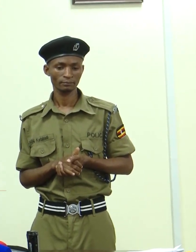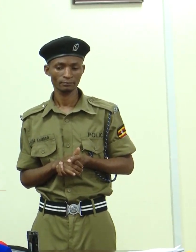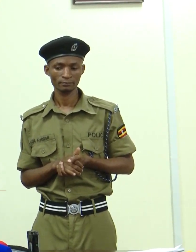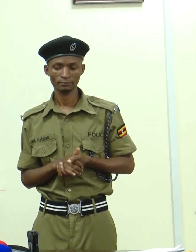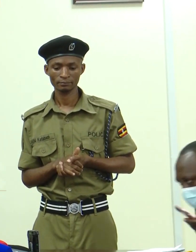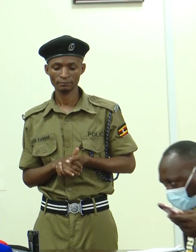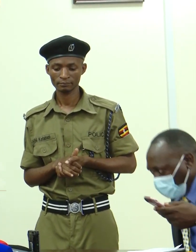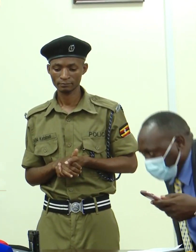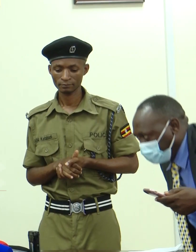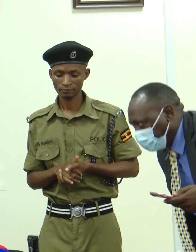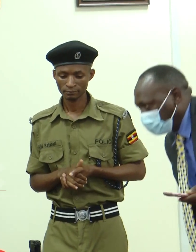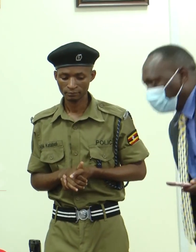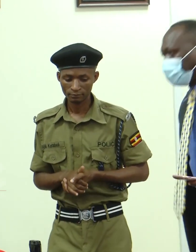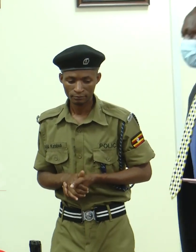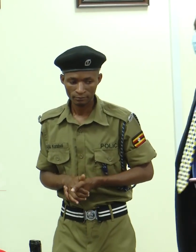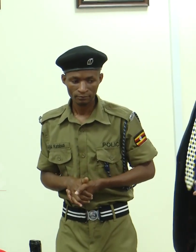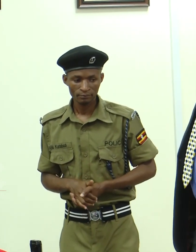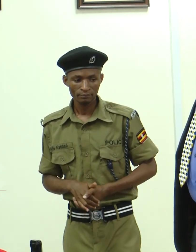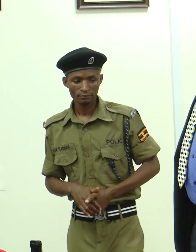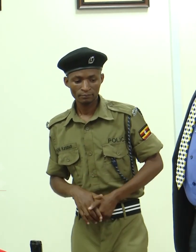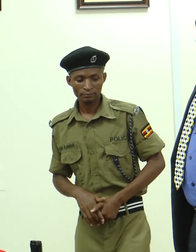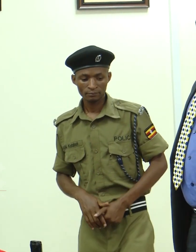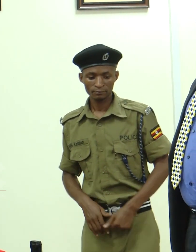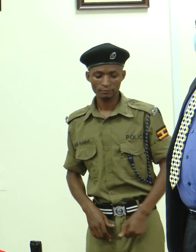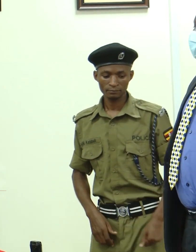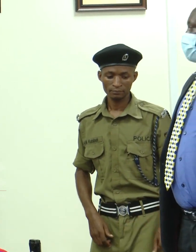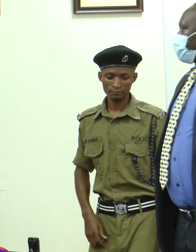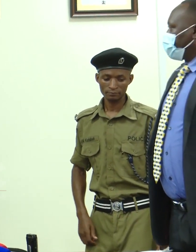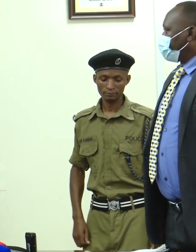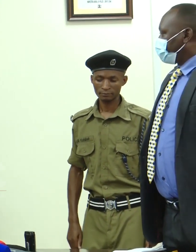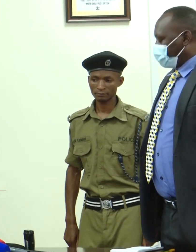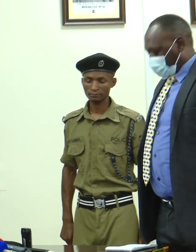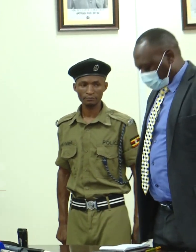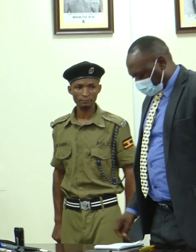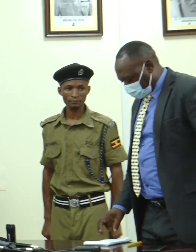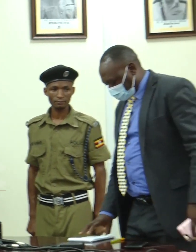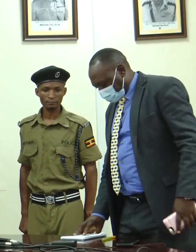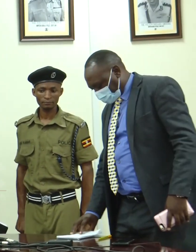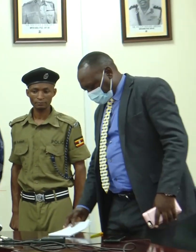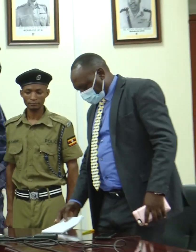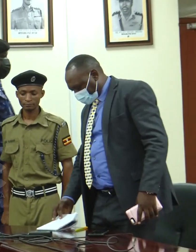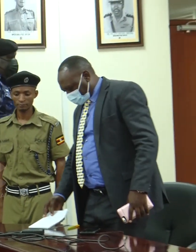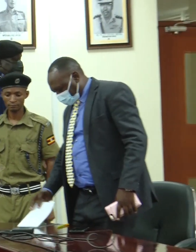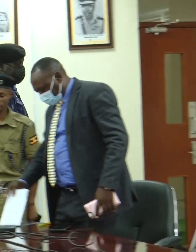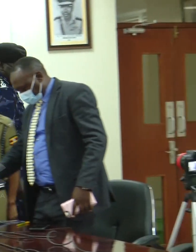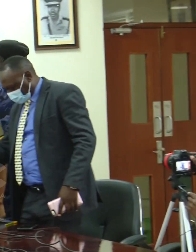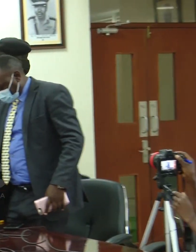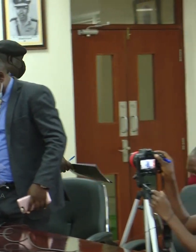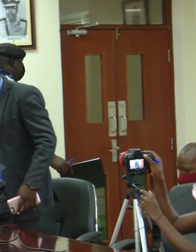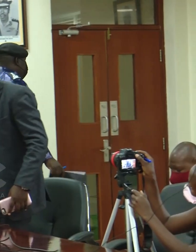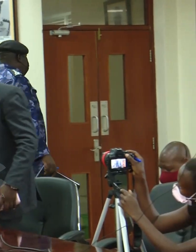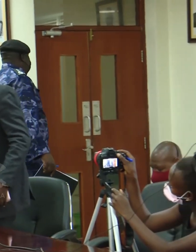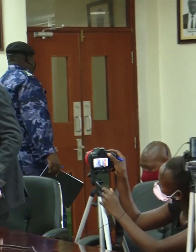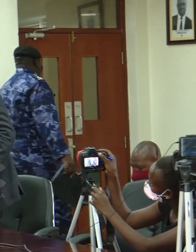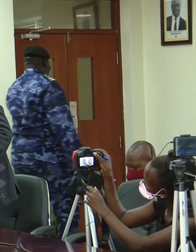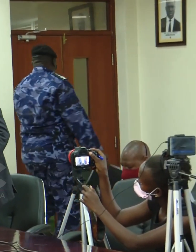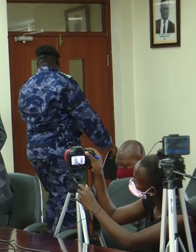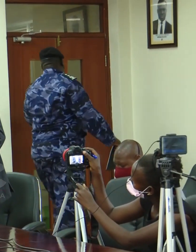these subversive activities. Abdul Nasiri Lubama and Nakung Irene for UBC News.